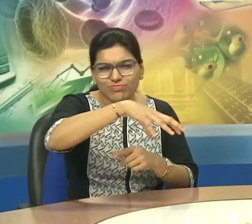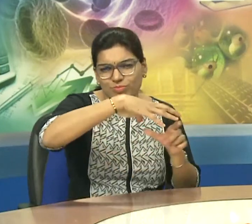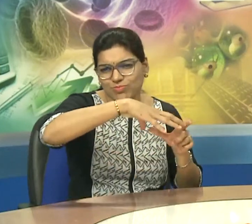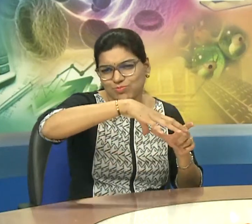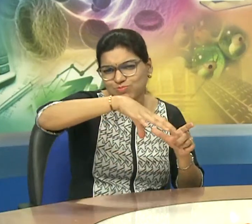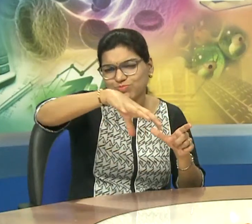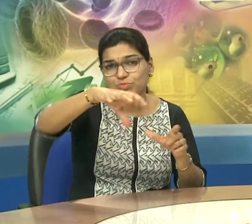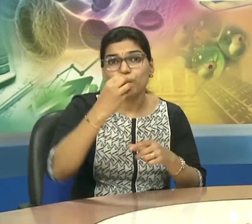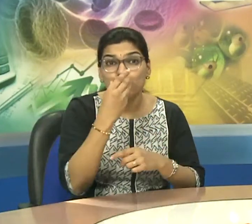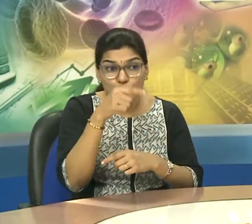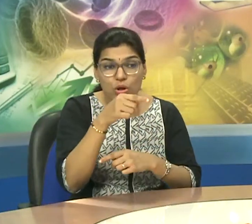Ornamental,